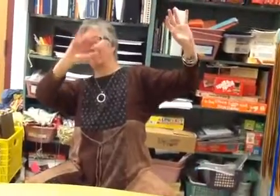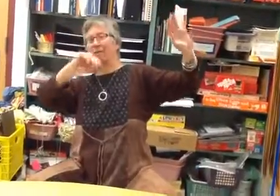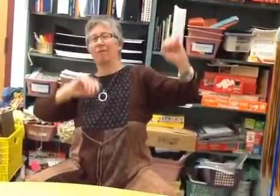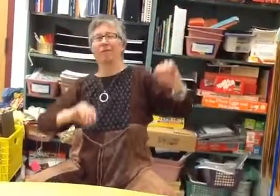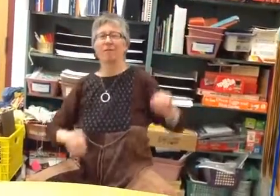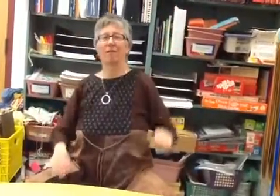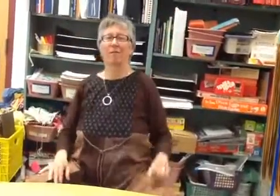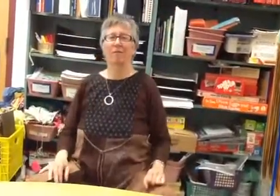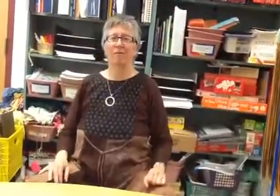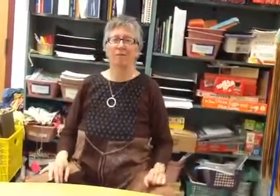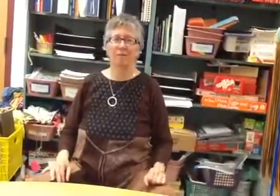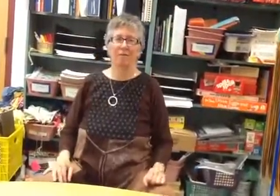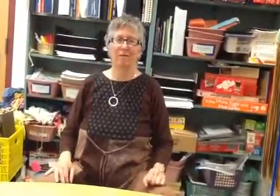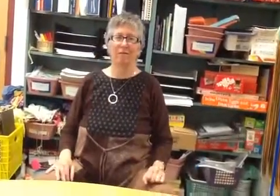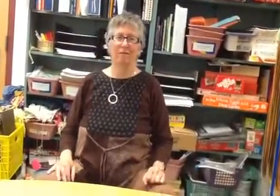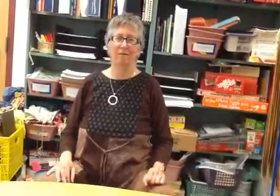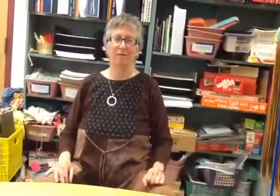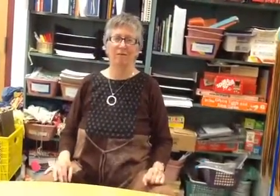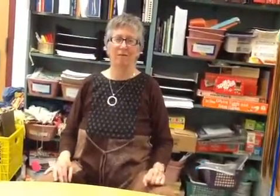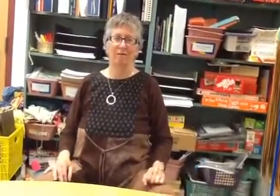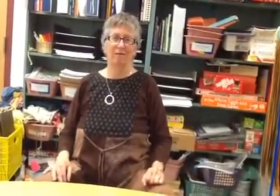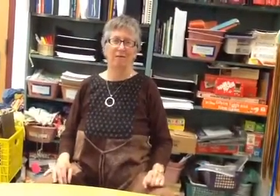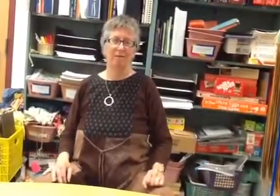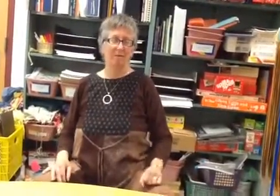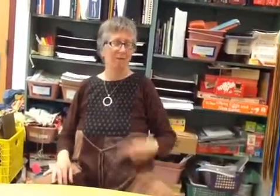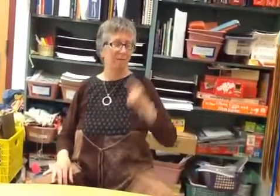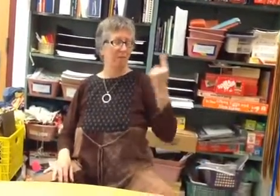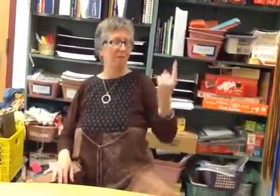it's always been inside of you.